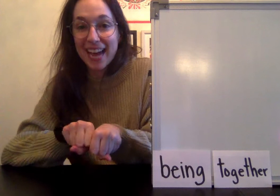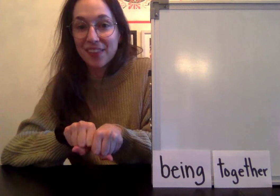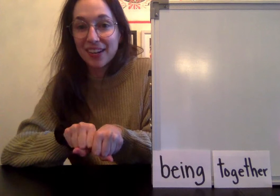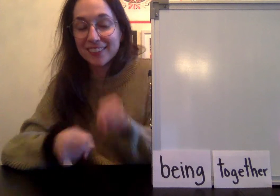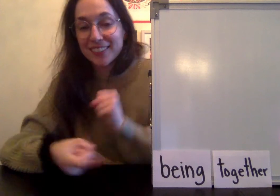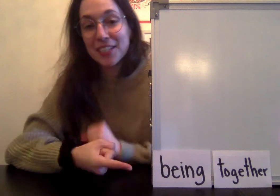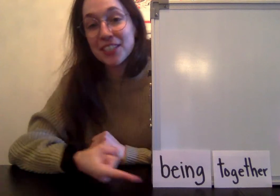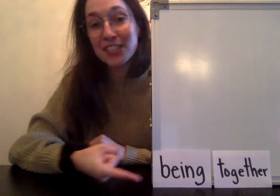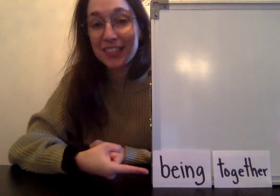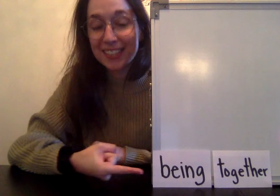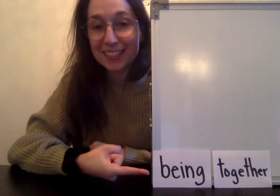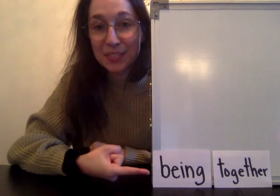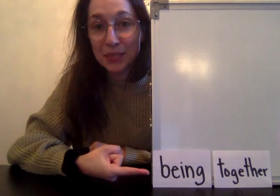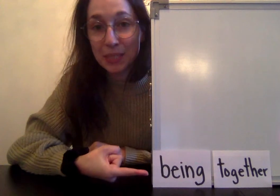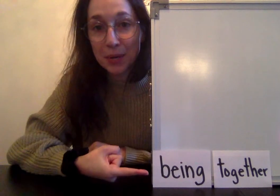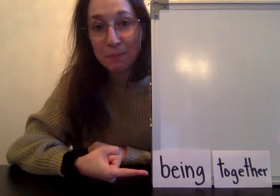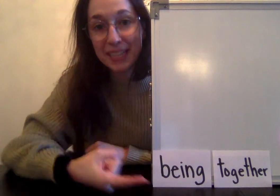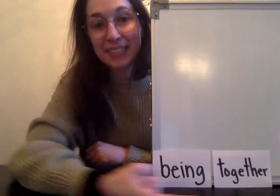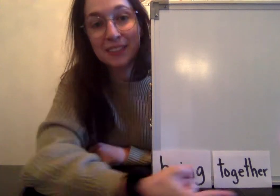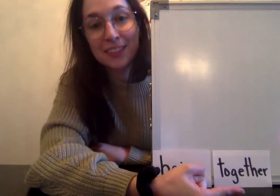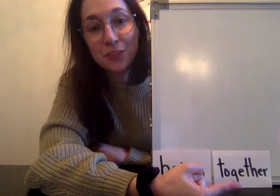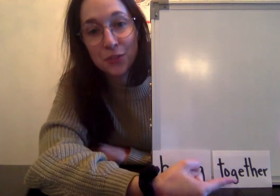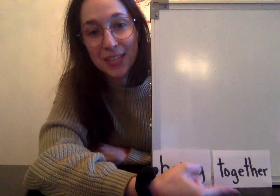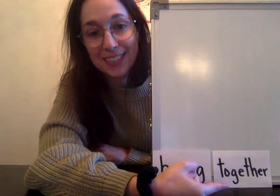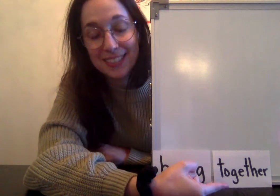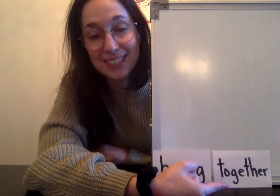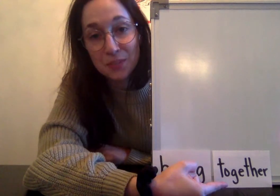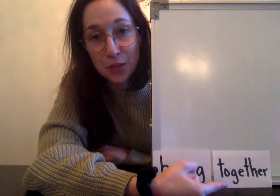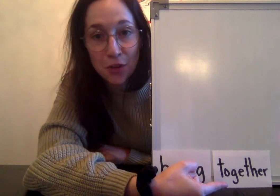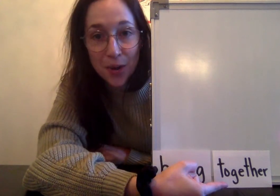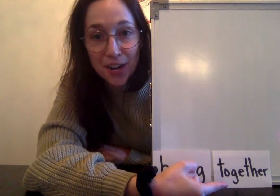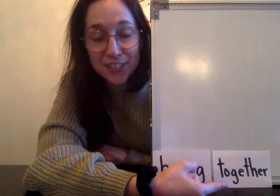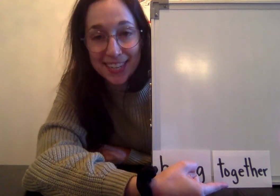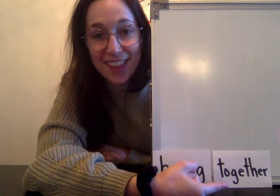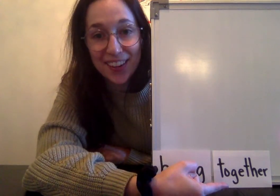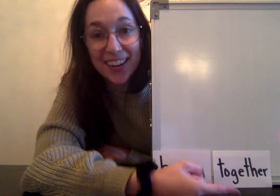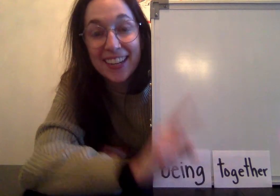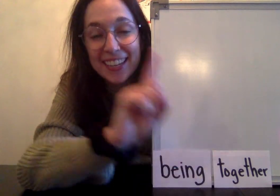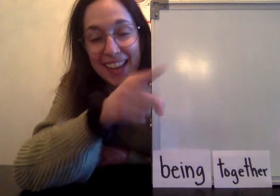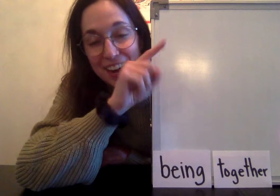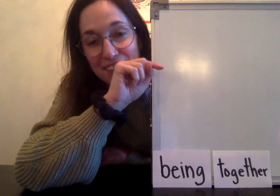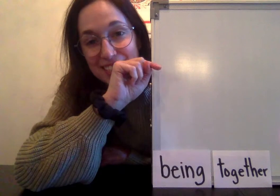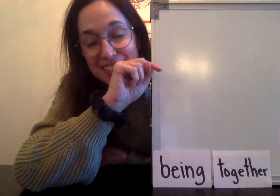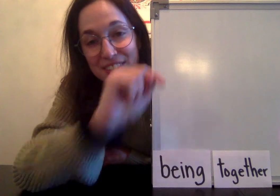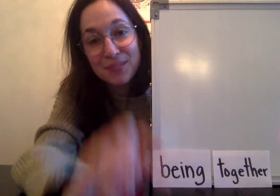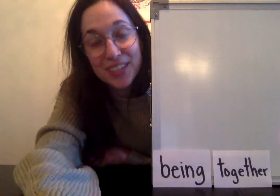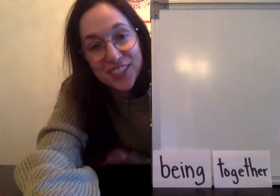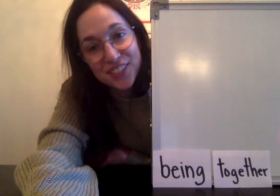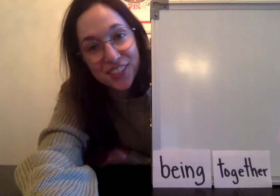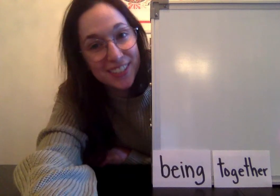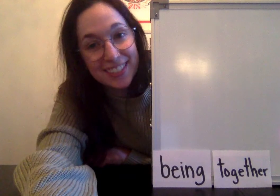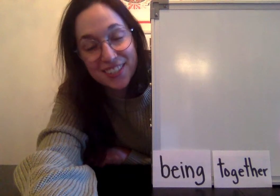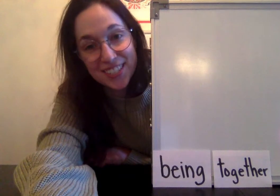together. Two sentences with the word being, two sentences with the word together. Cannot wait to see those pictures you're going to send your